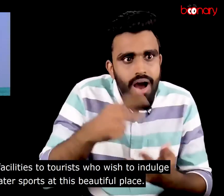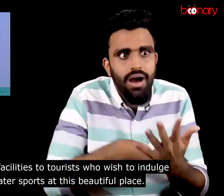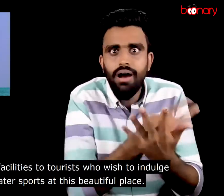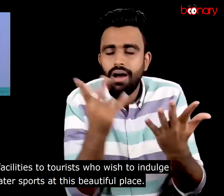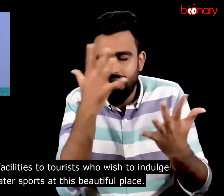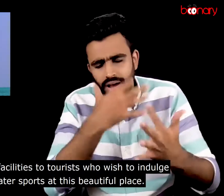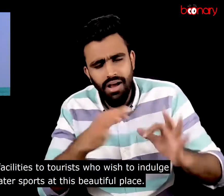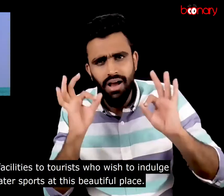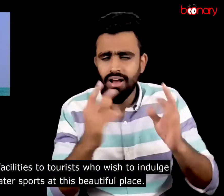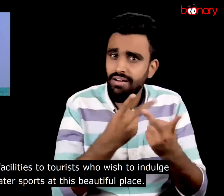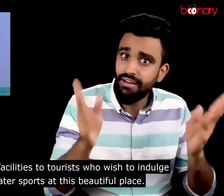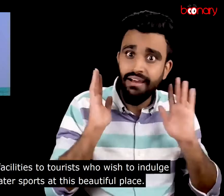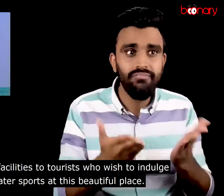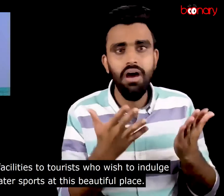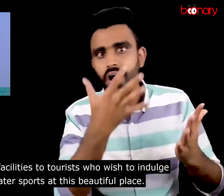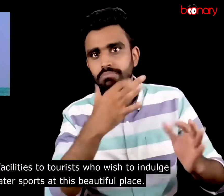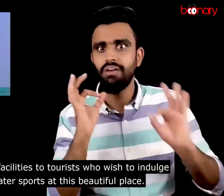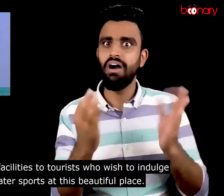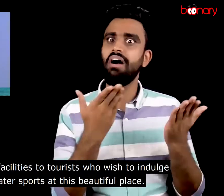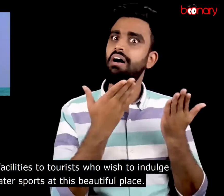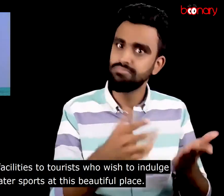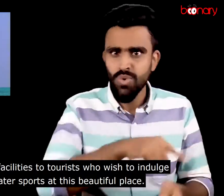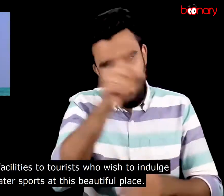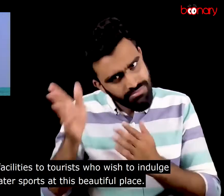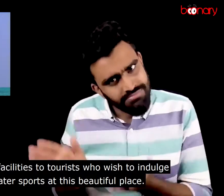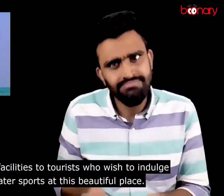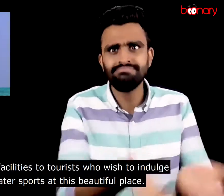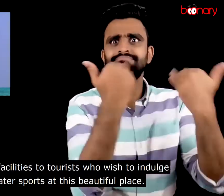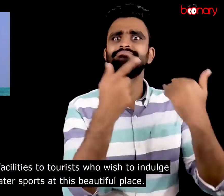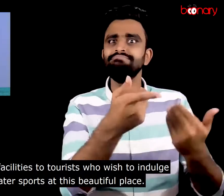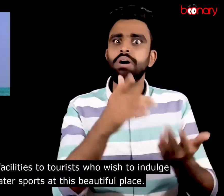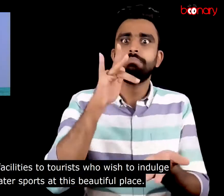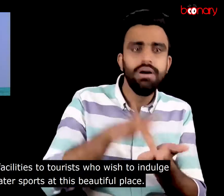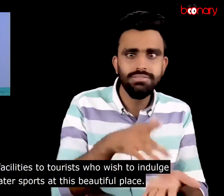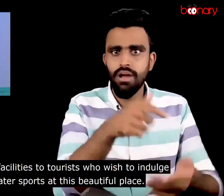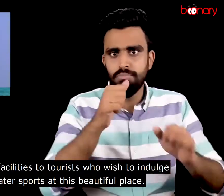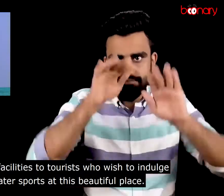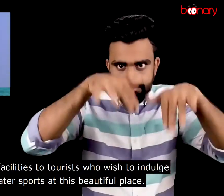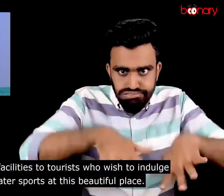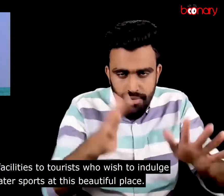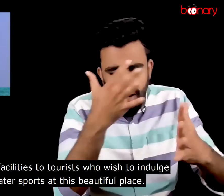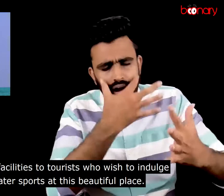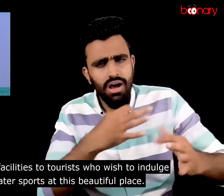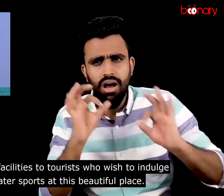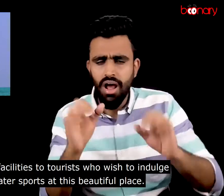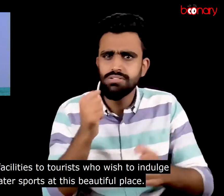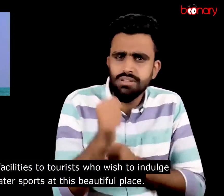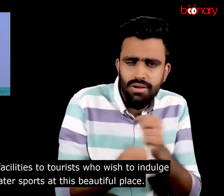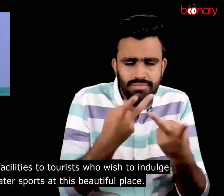other facilities to tourists who wish to indulge in water sports at this beautiful place.